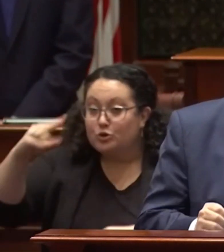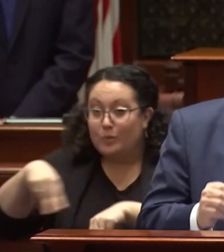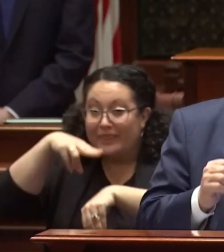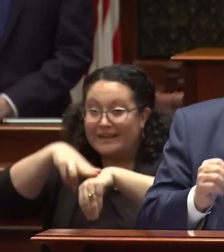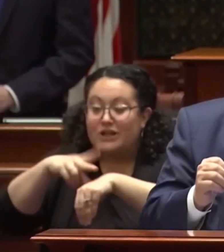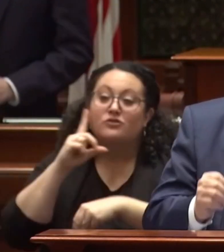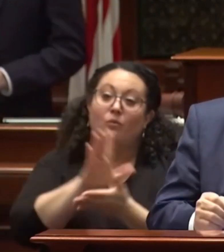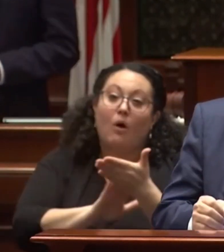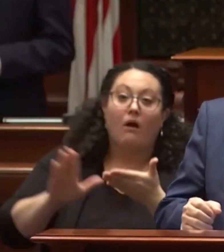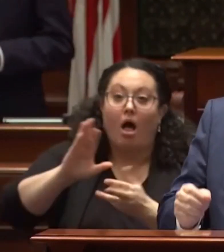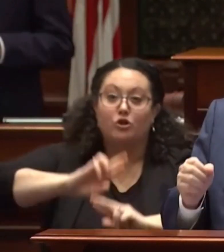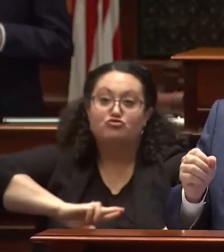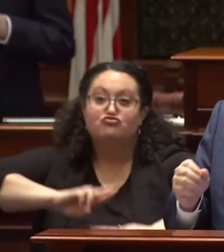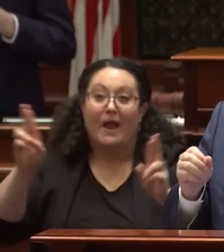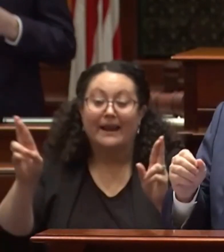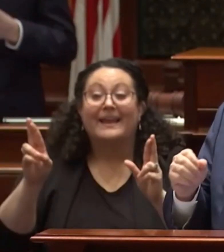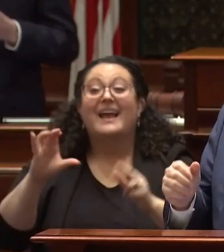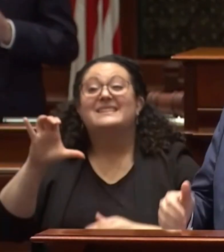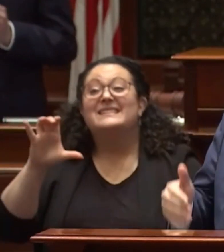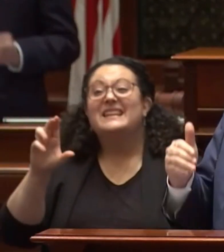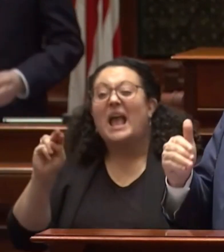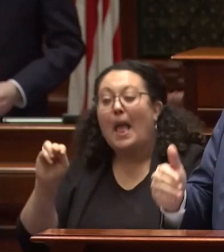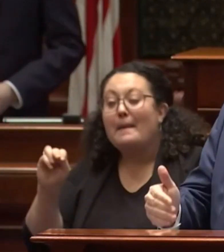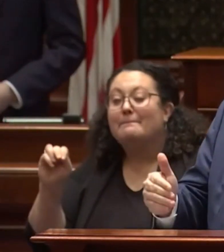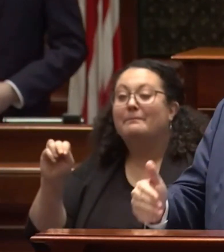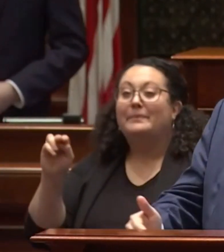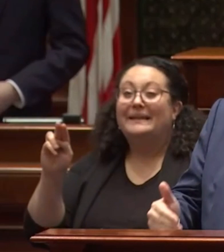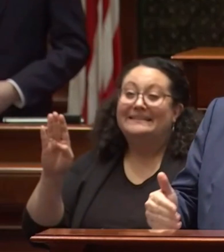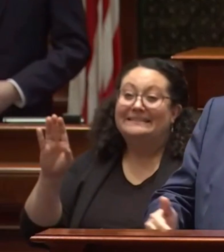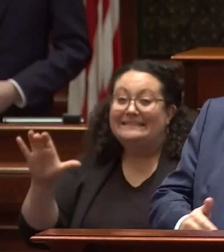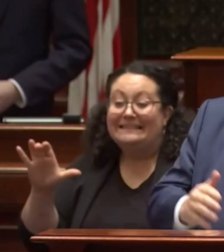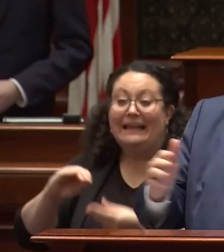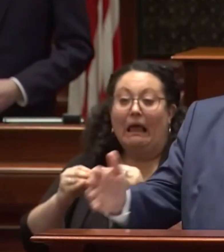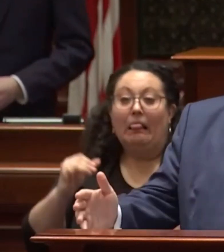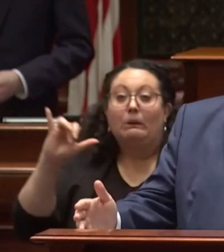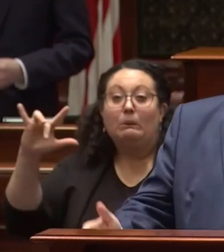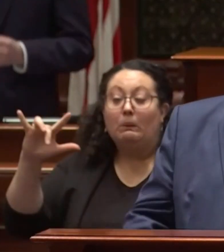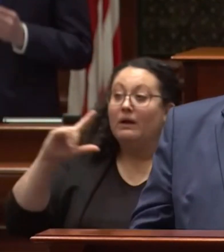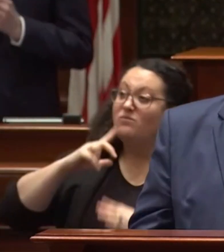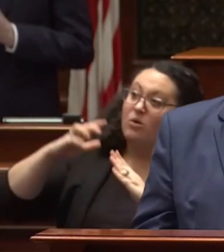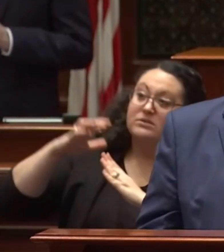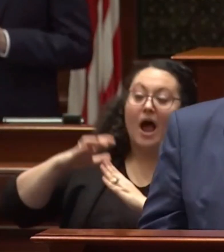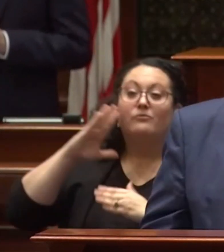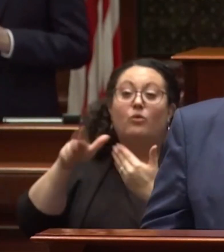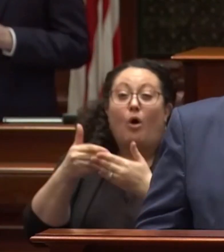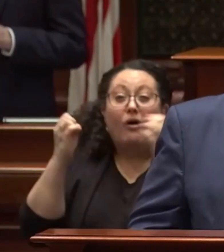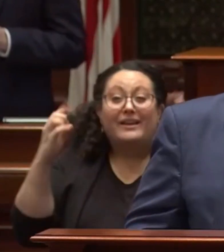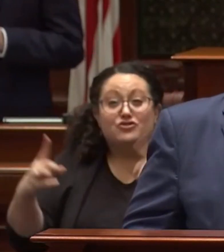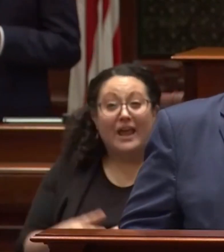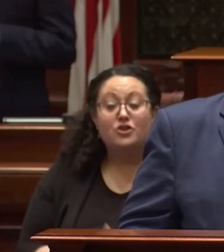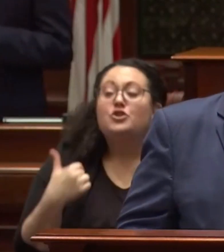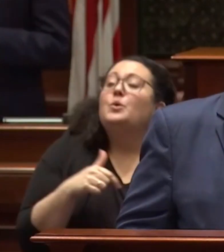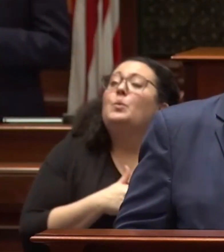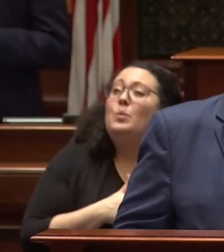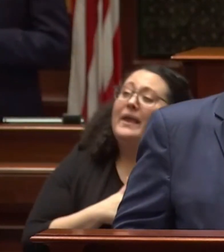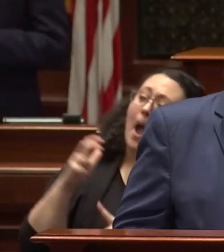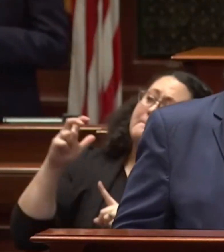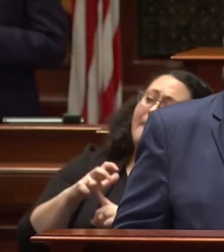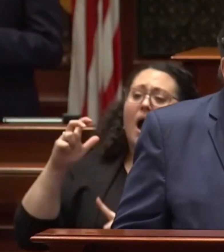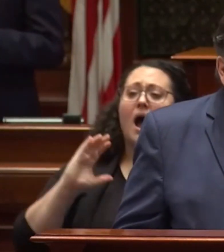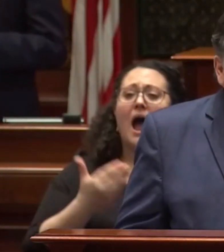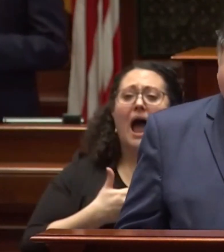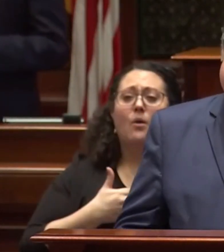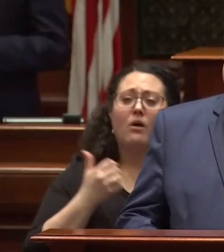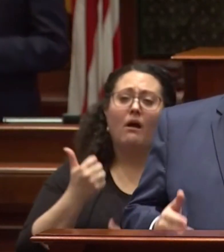in college readiness, and CNBC ranked Illinois number 2 overall for education. We notched our